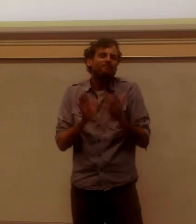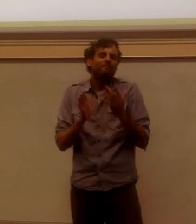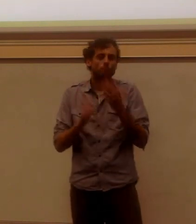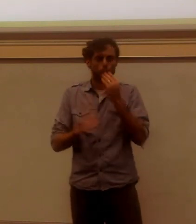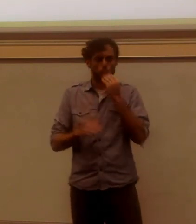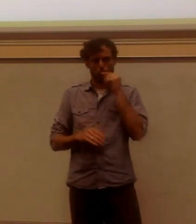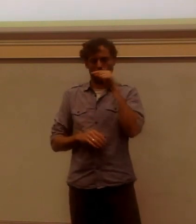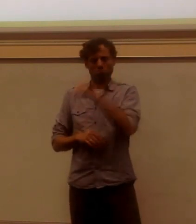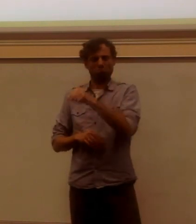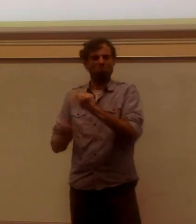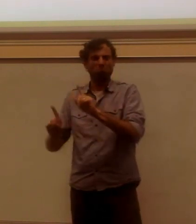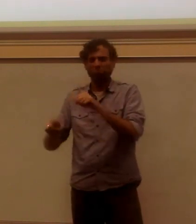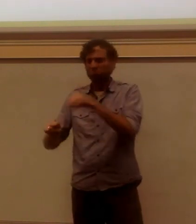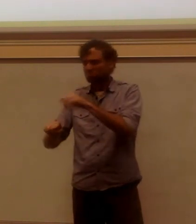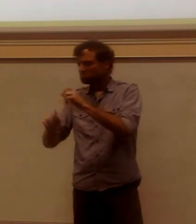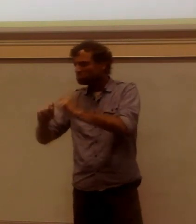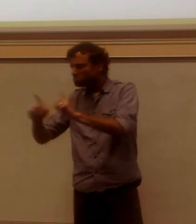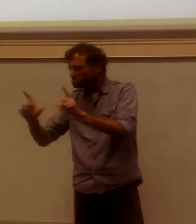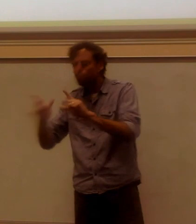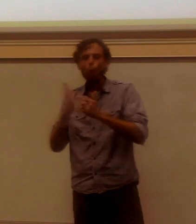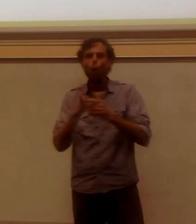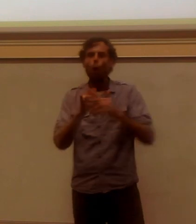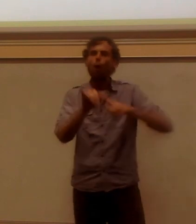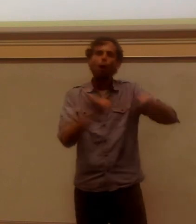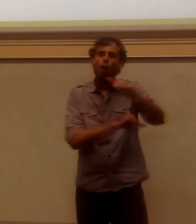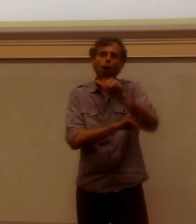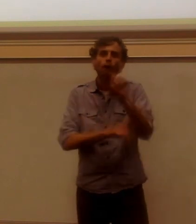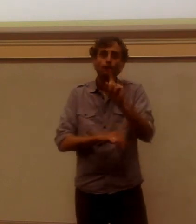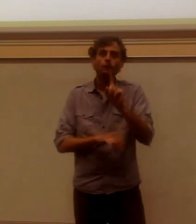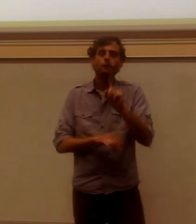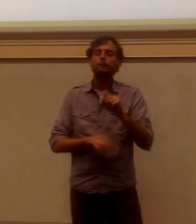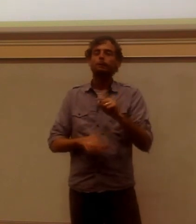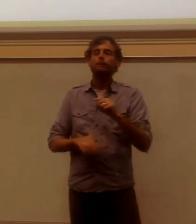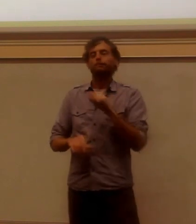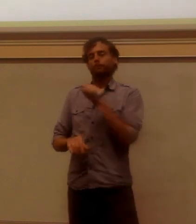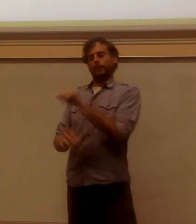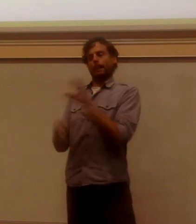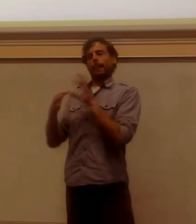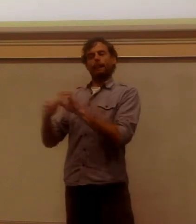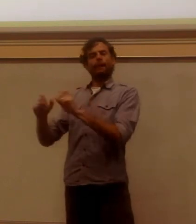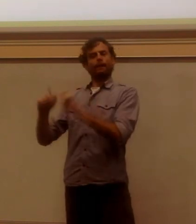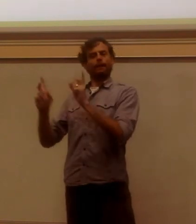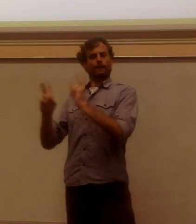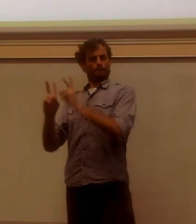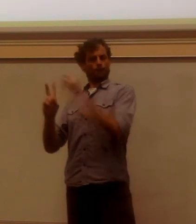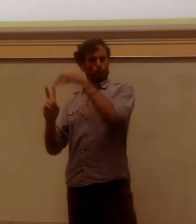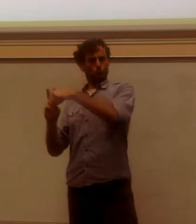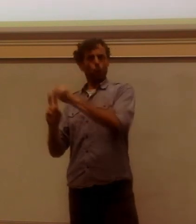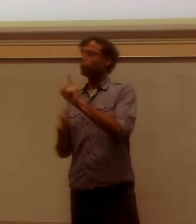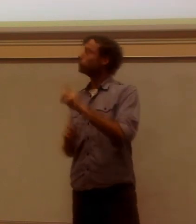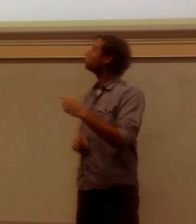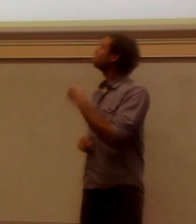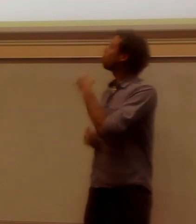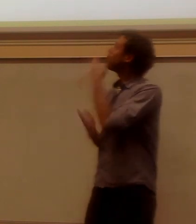There were some negative concerns expressed by the survey respondents in relation to video interpreting.